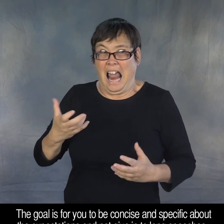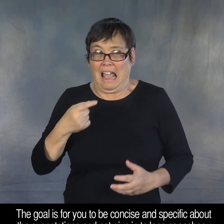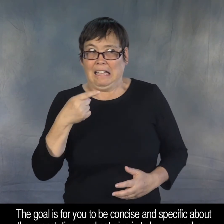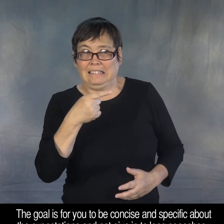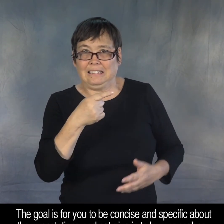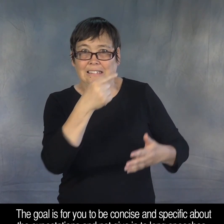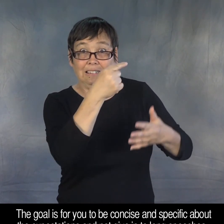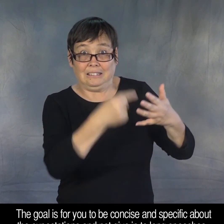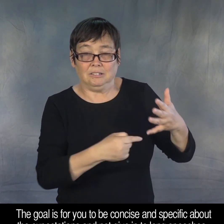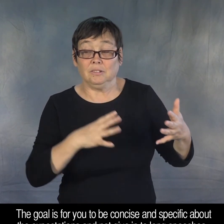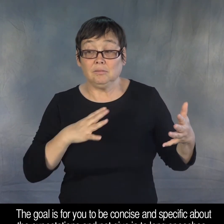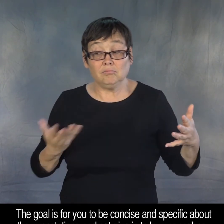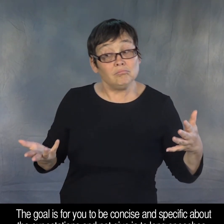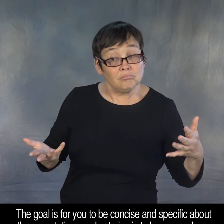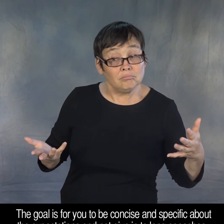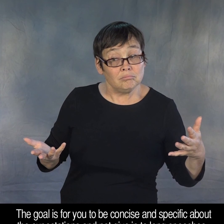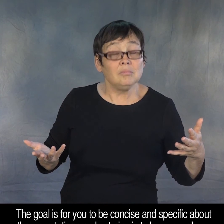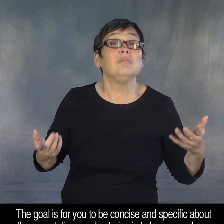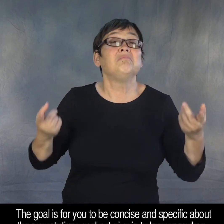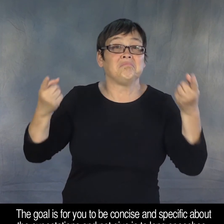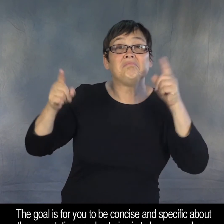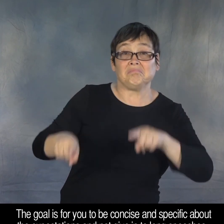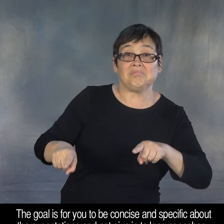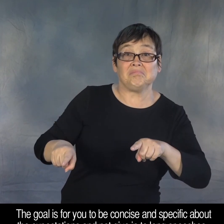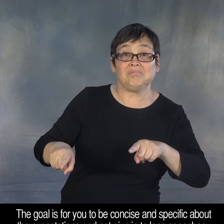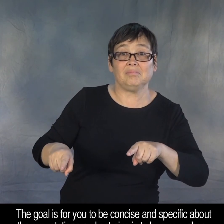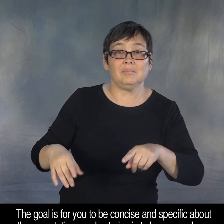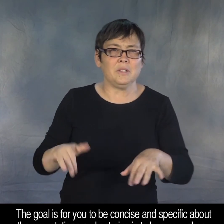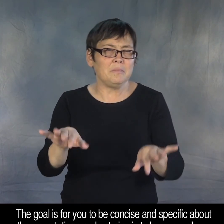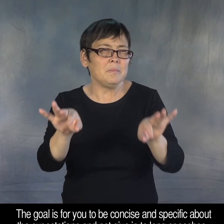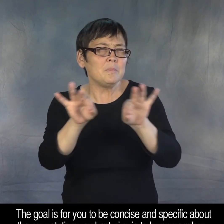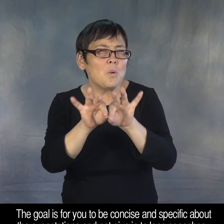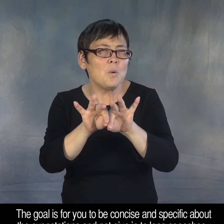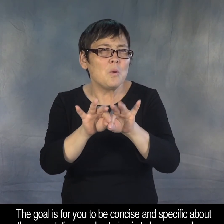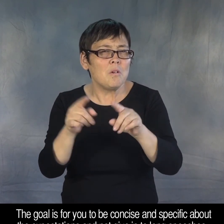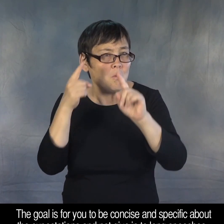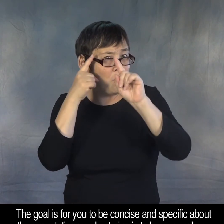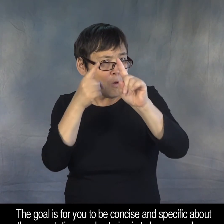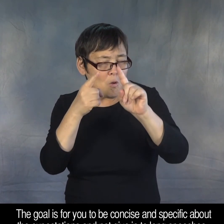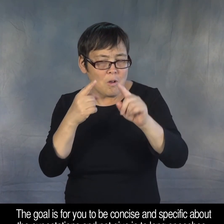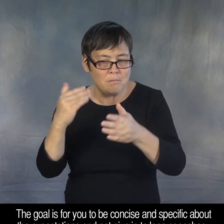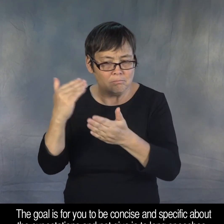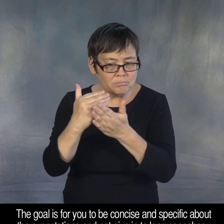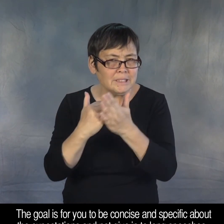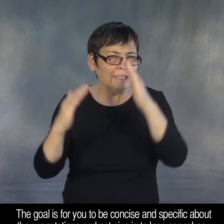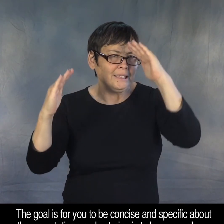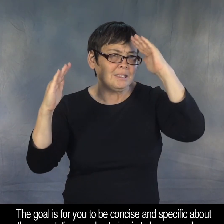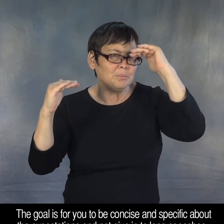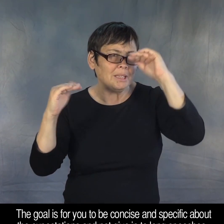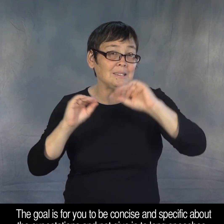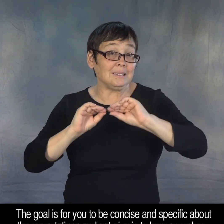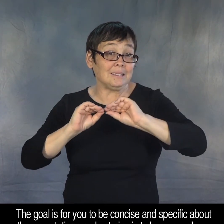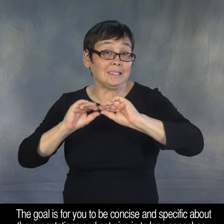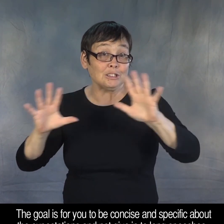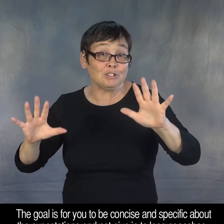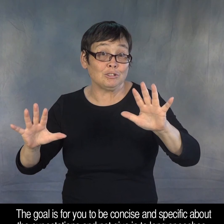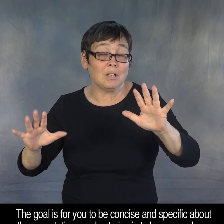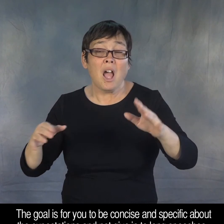The goal is for you to be concise and specific about the expectations and not give in to long speeches.